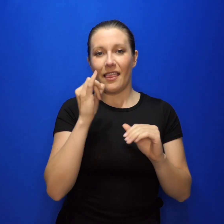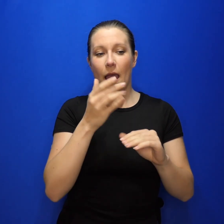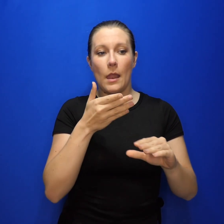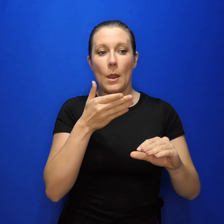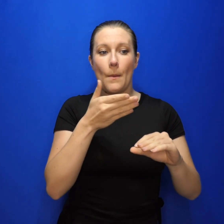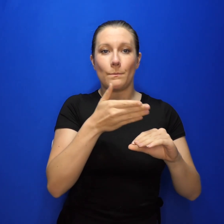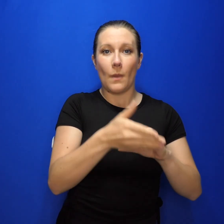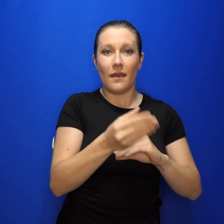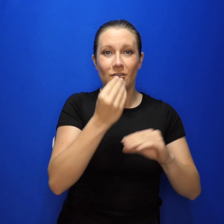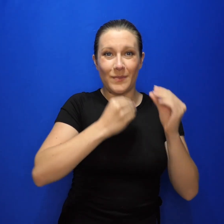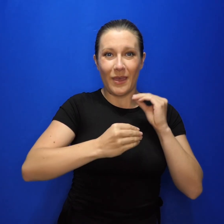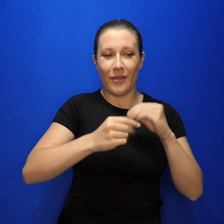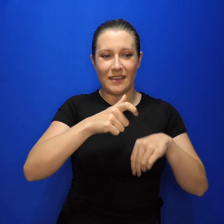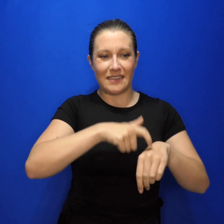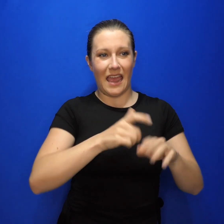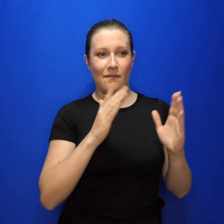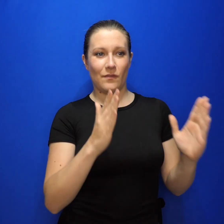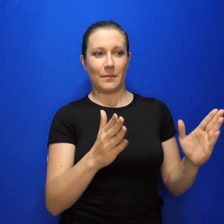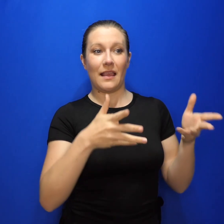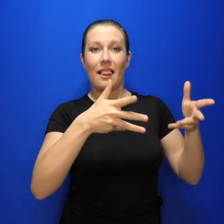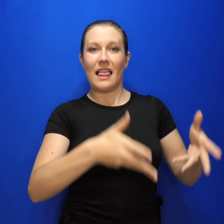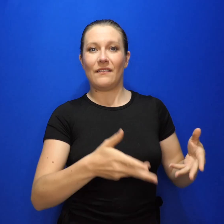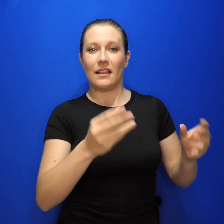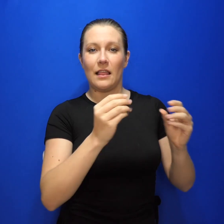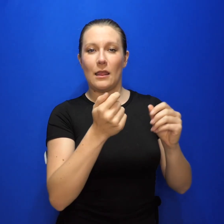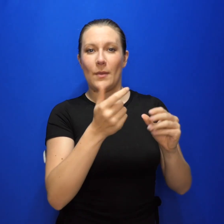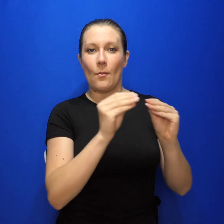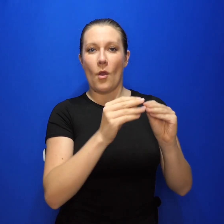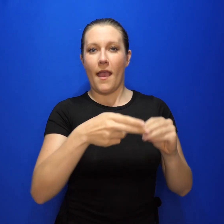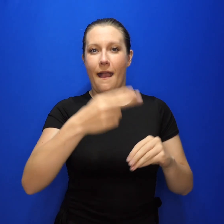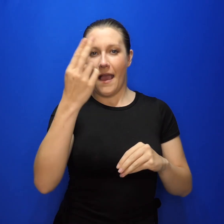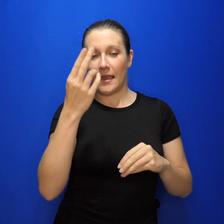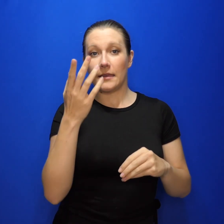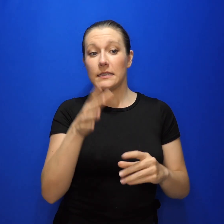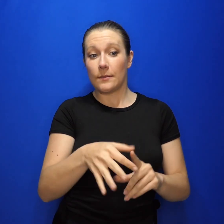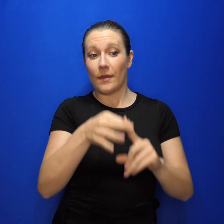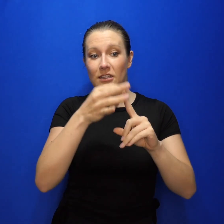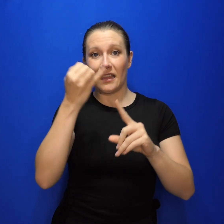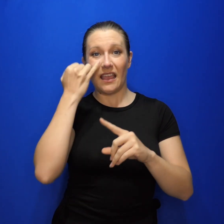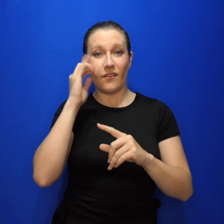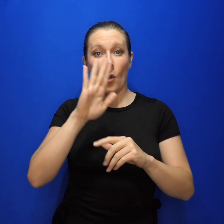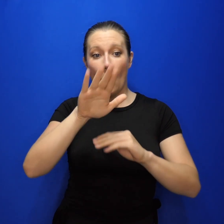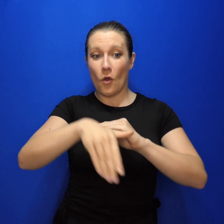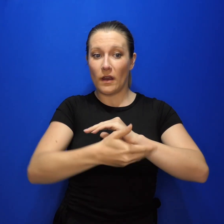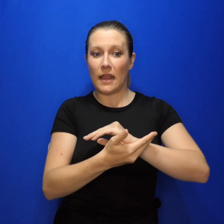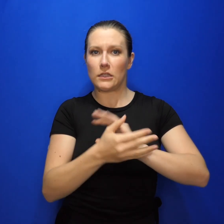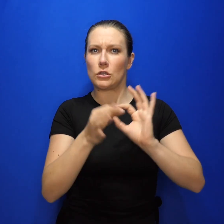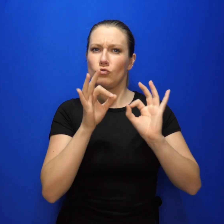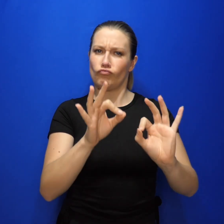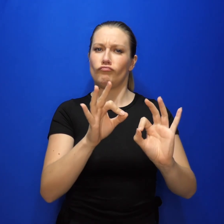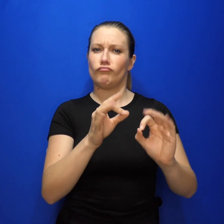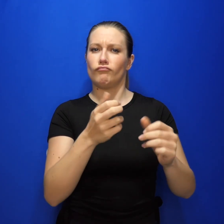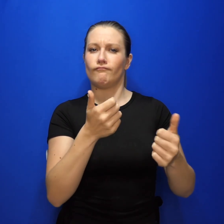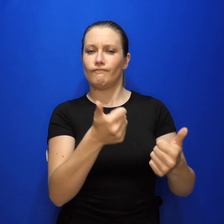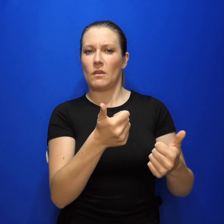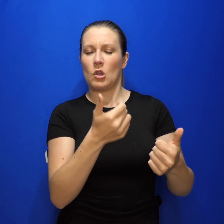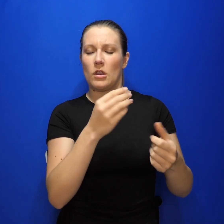post-meal time period that's left higher than you want it to be, especially if your overnights are really solid value that's